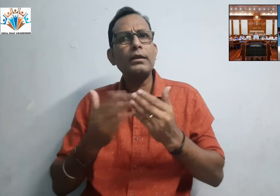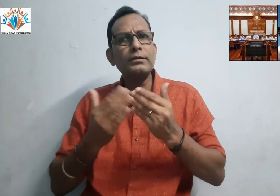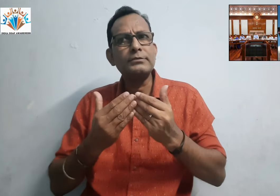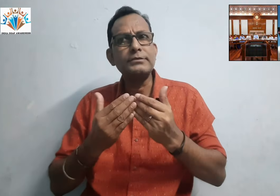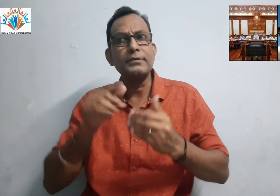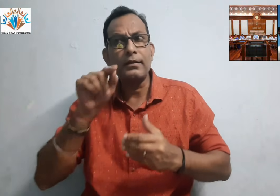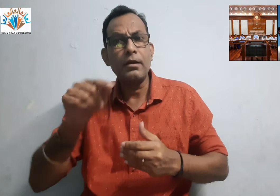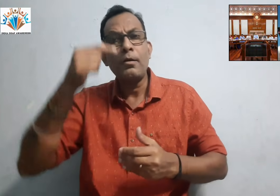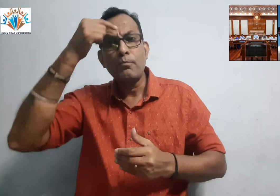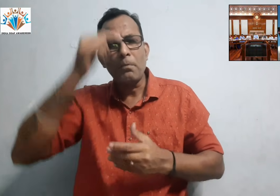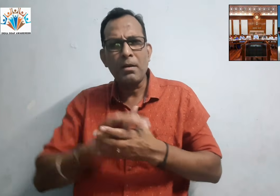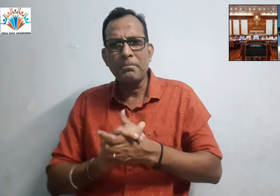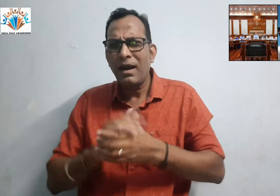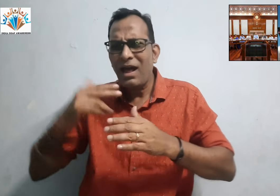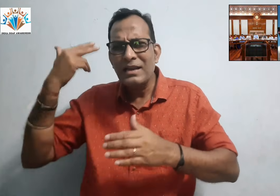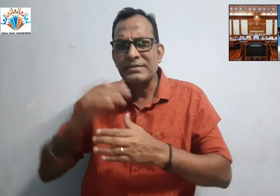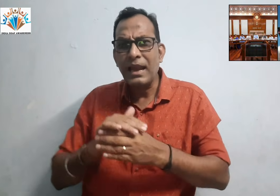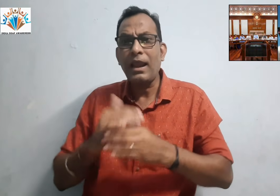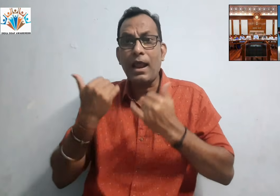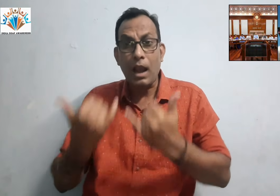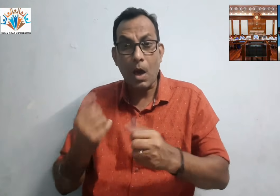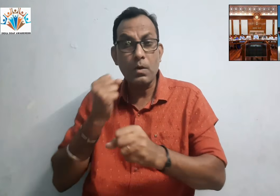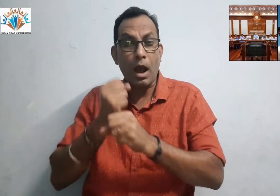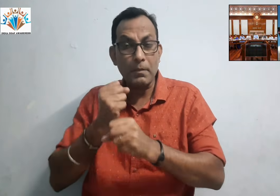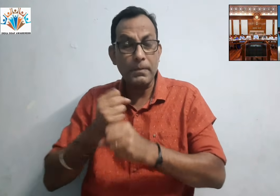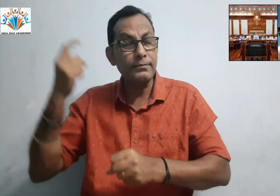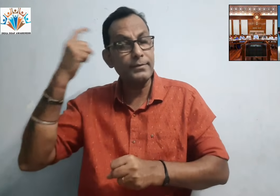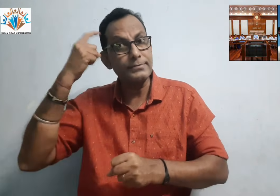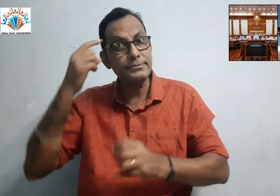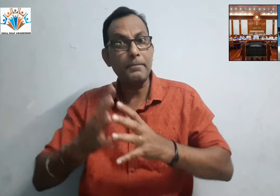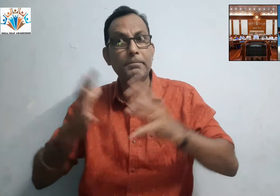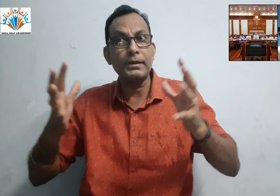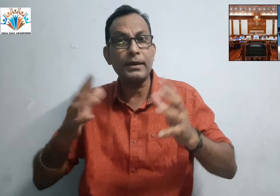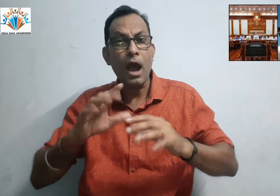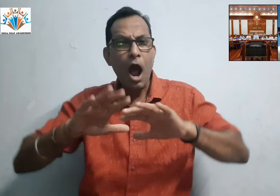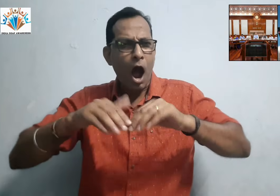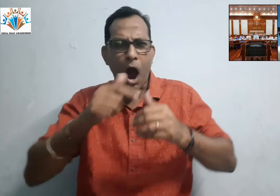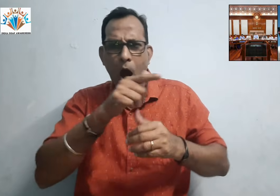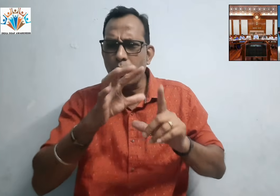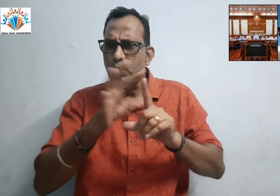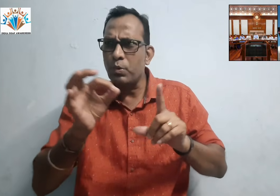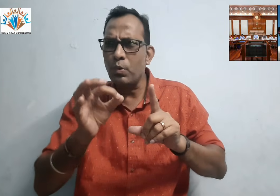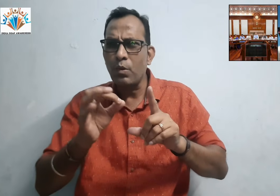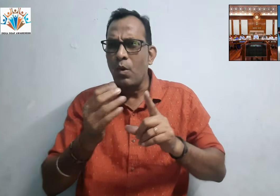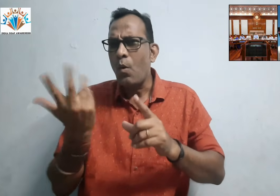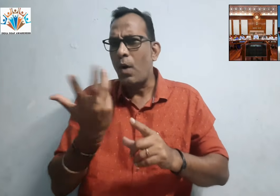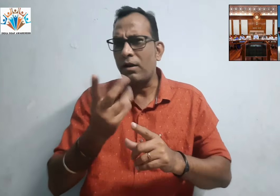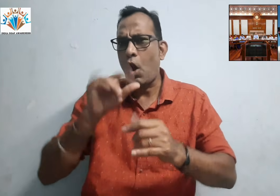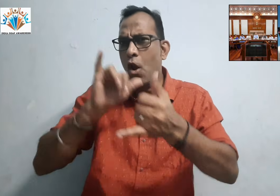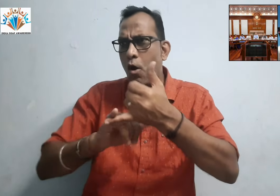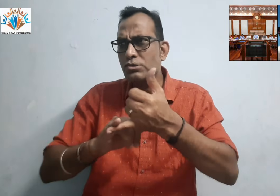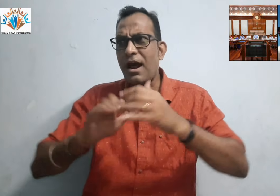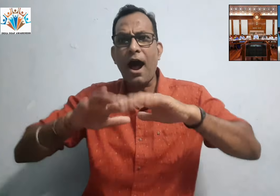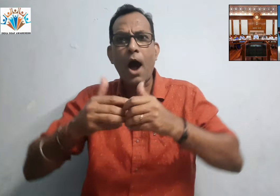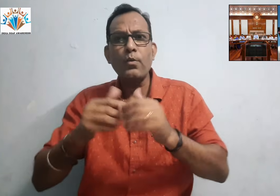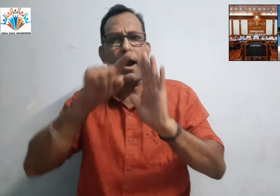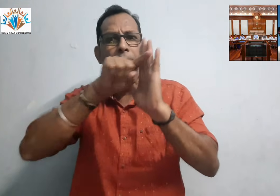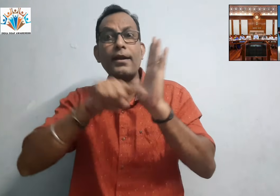it's problem and same now open tips and be how who but lost how